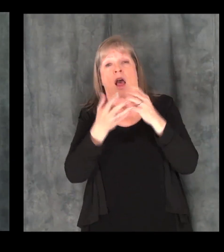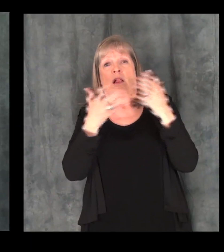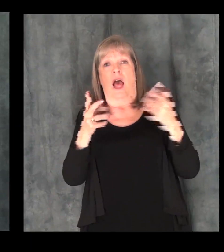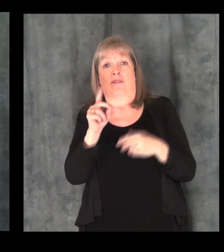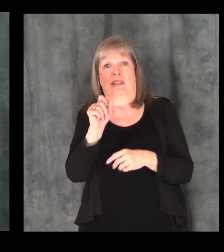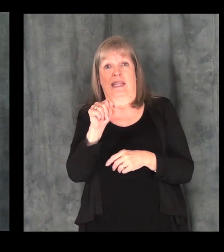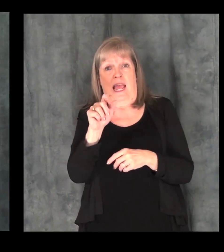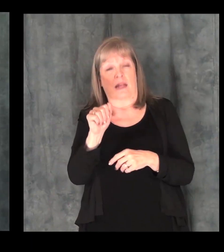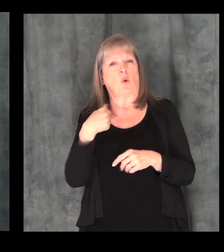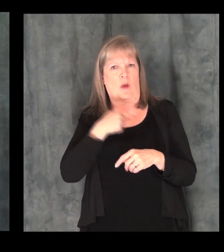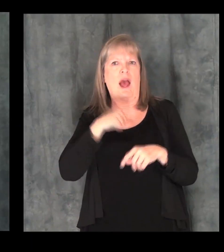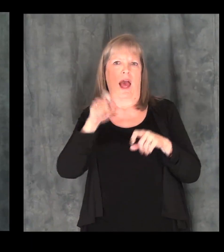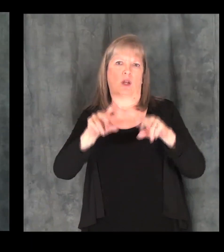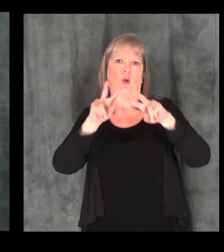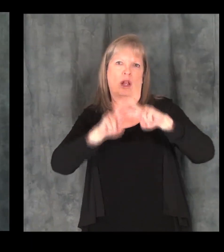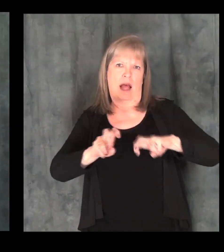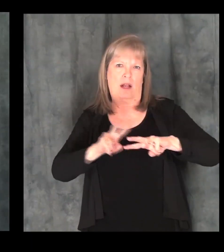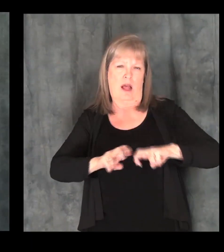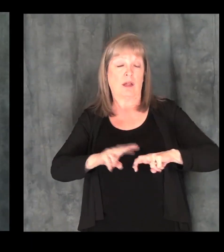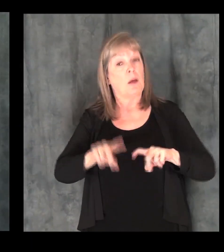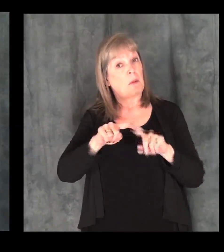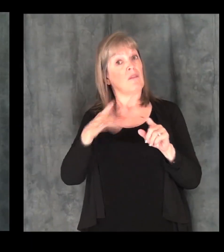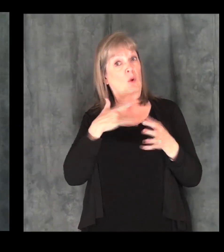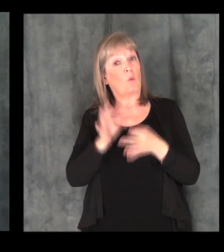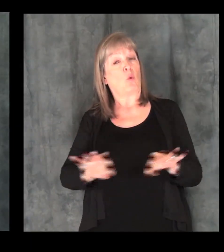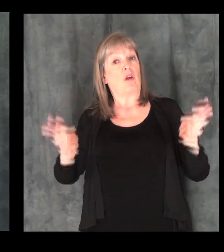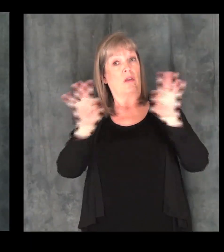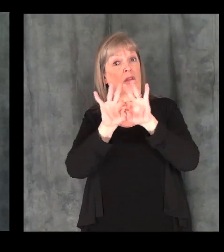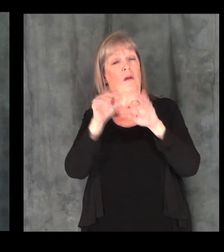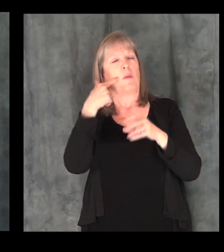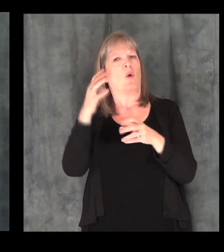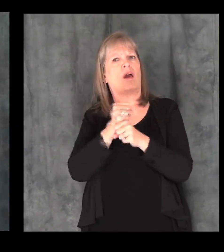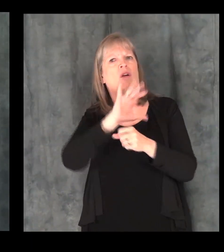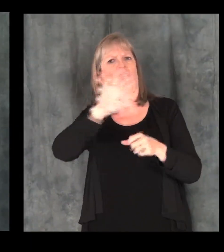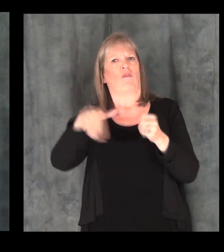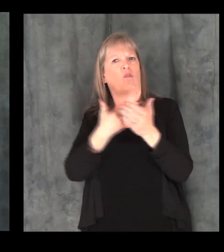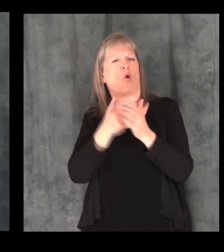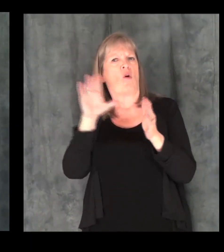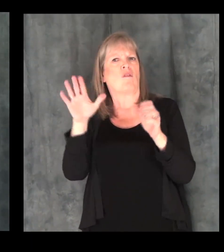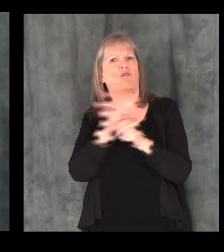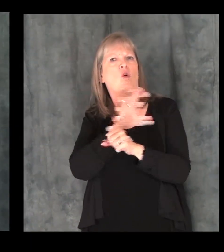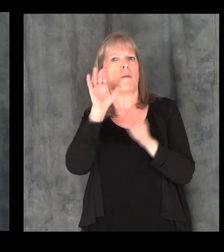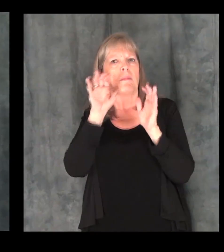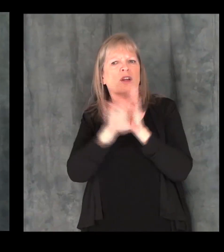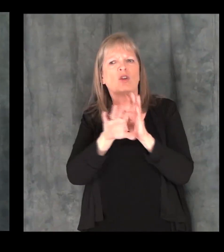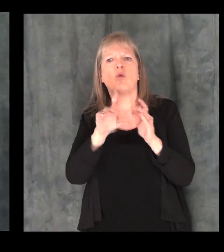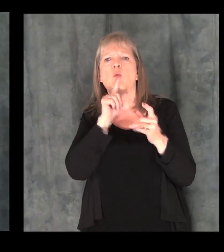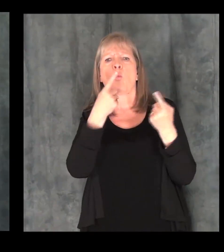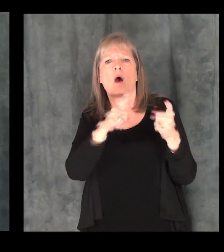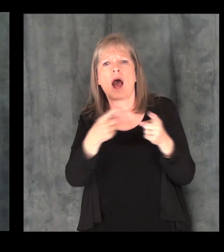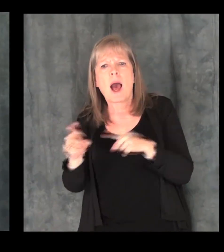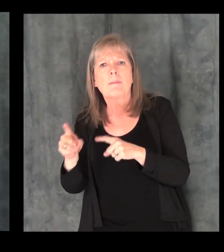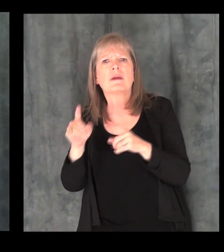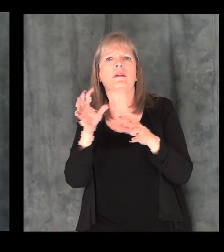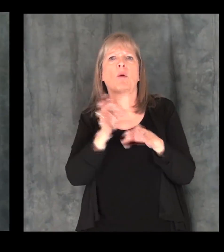worthwhile because it gave us a much more holistic view, I think, of what was happening and what the key issues were for us to consider.